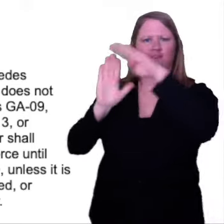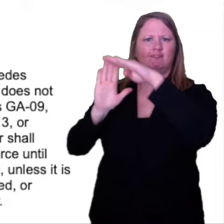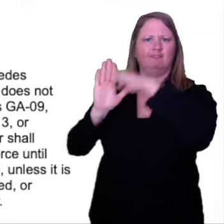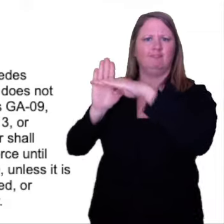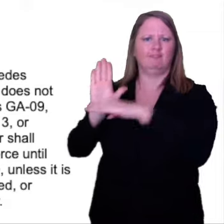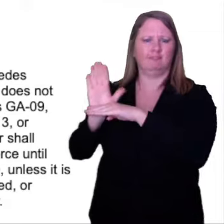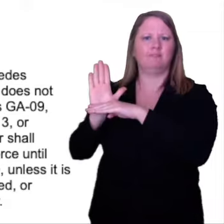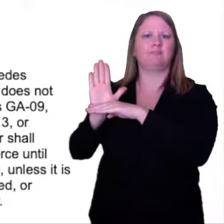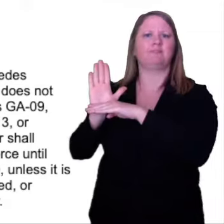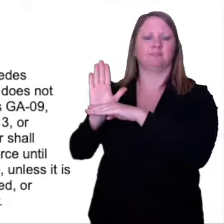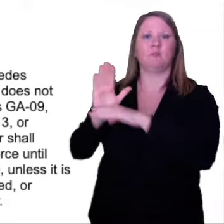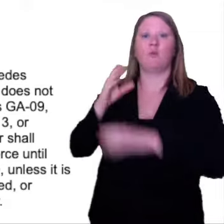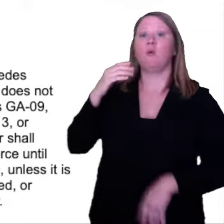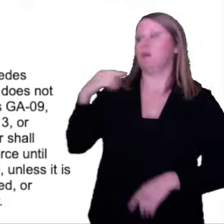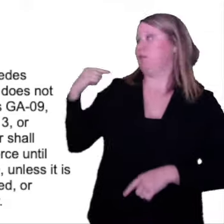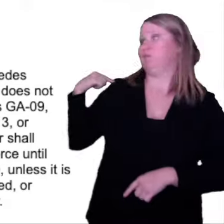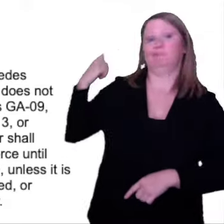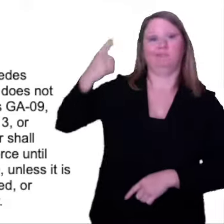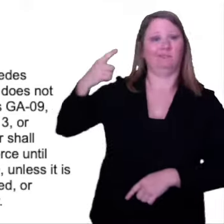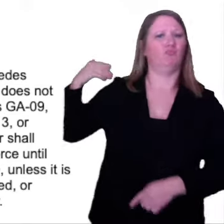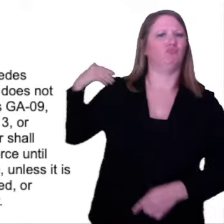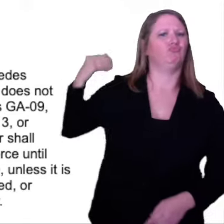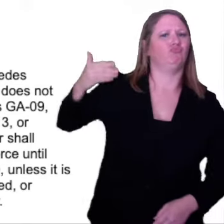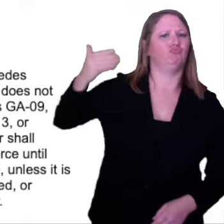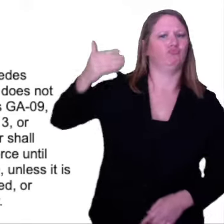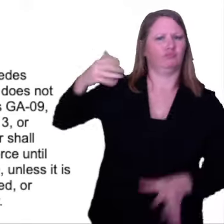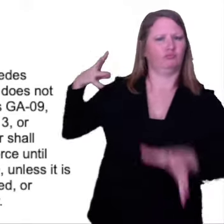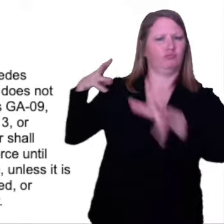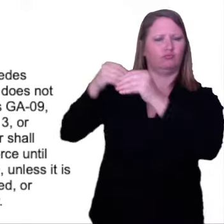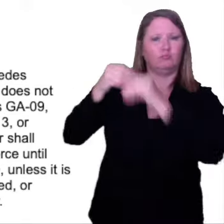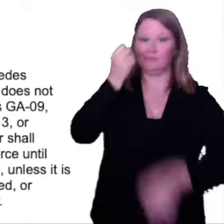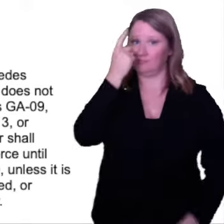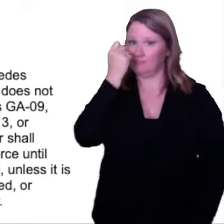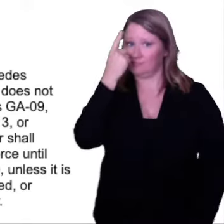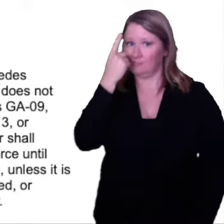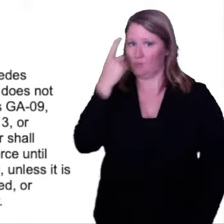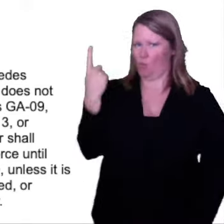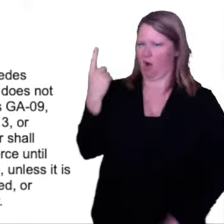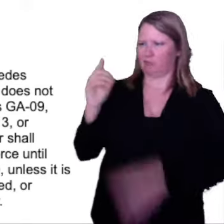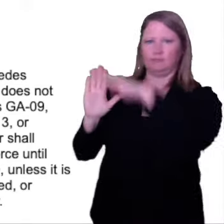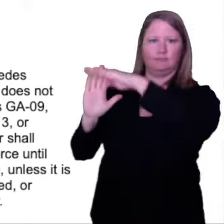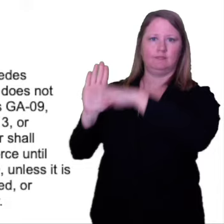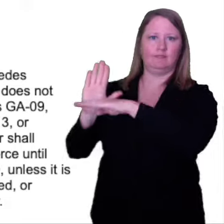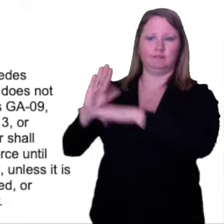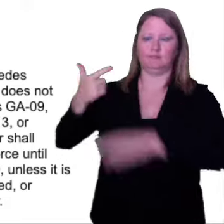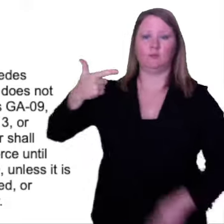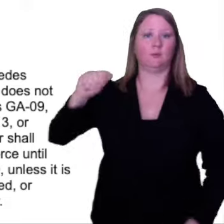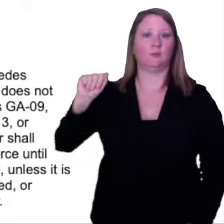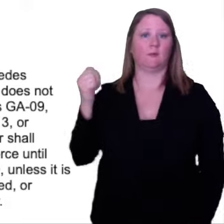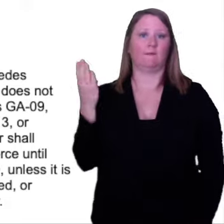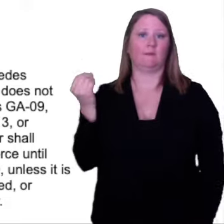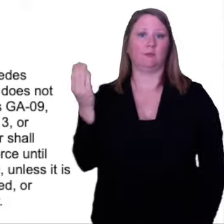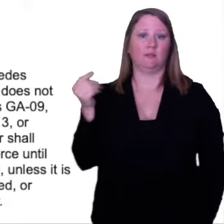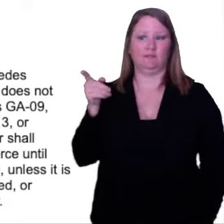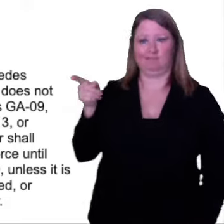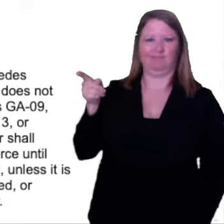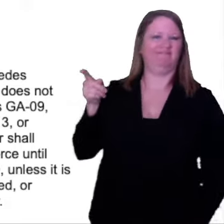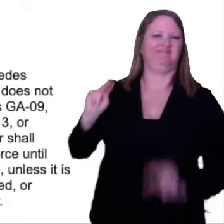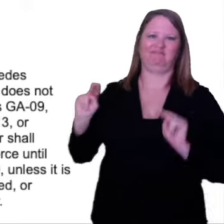not supersede Executive Orders GA-9, GA-10, GA-11,